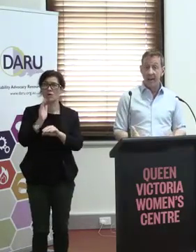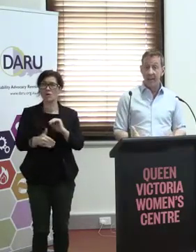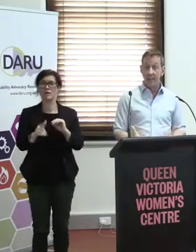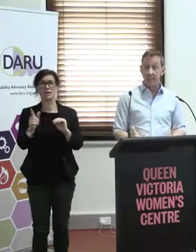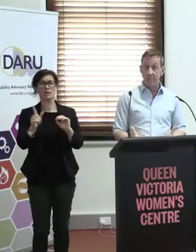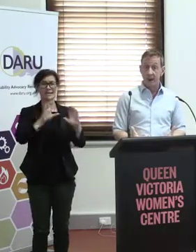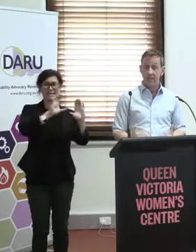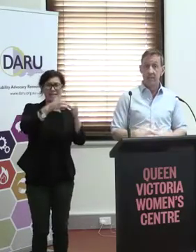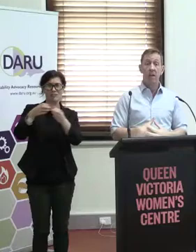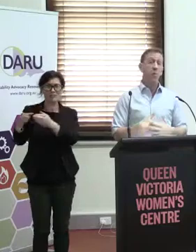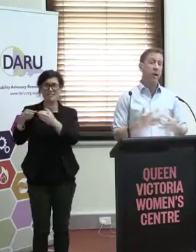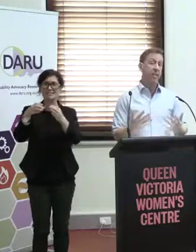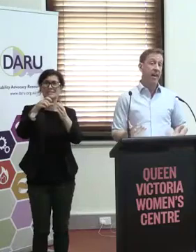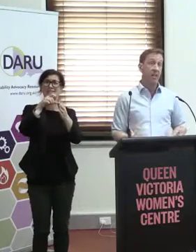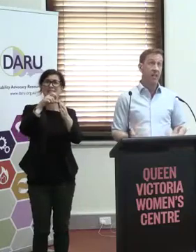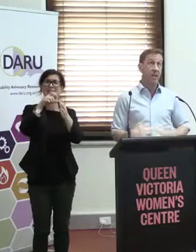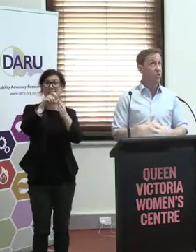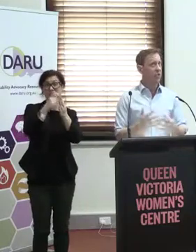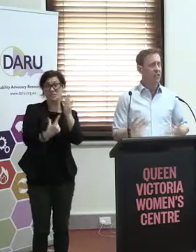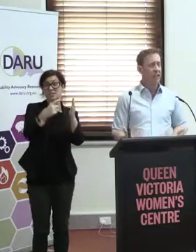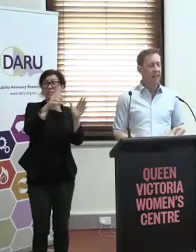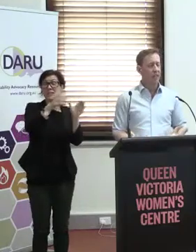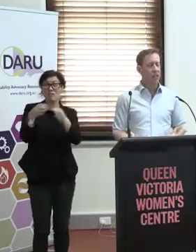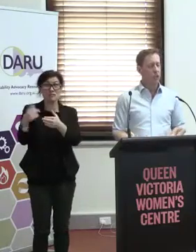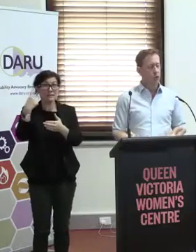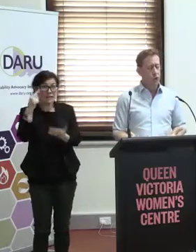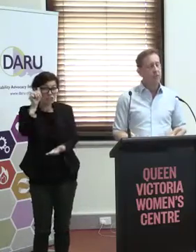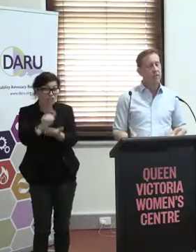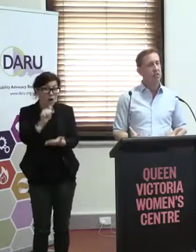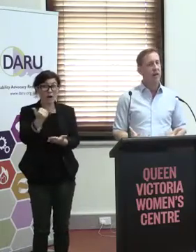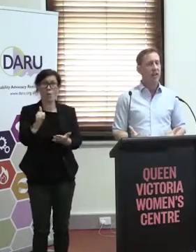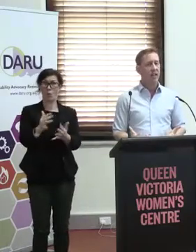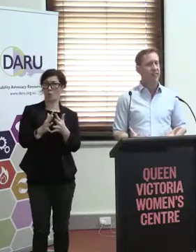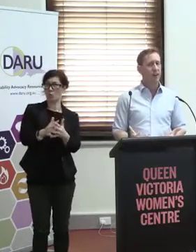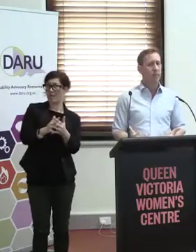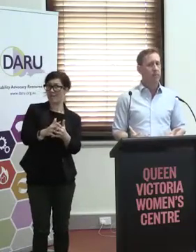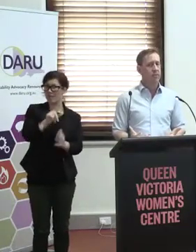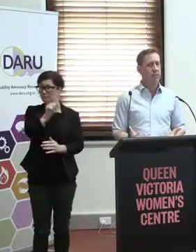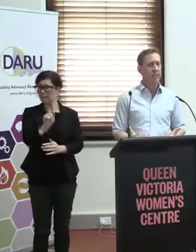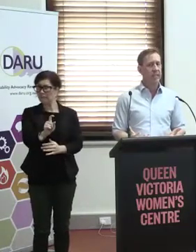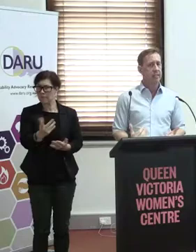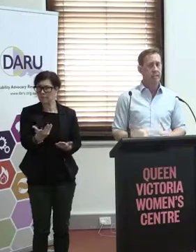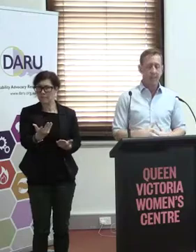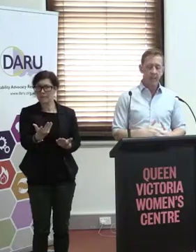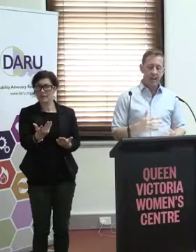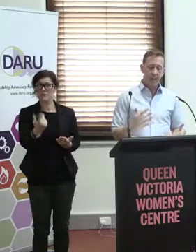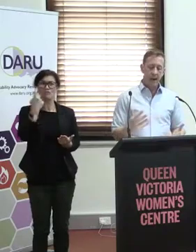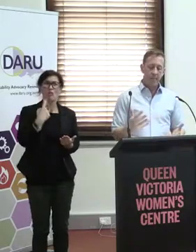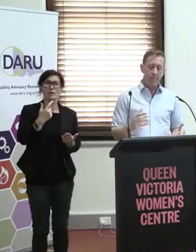those categories are right, whether that's a useful thing even to do is to try and classify people's